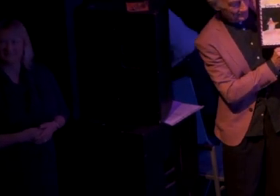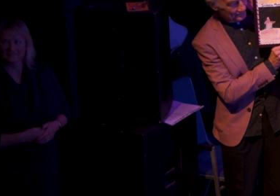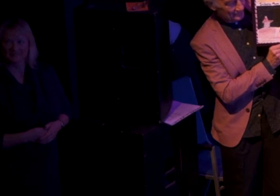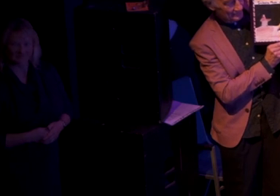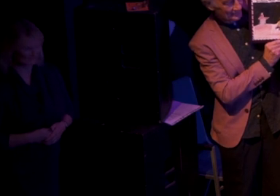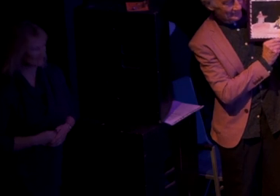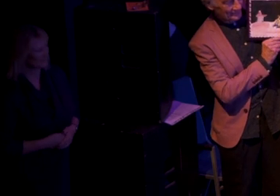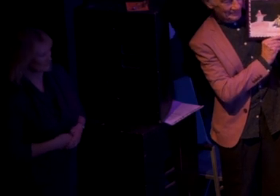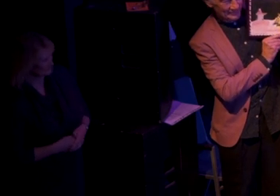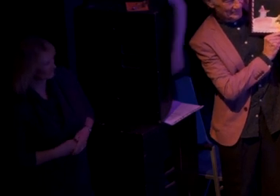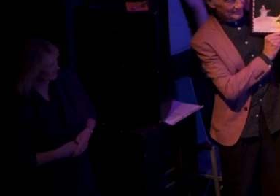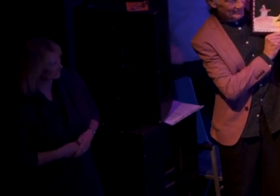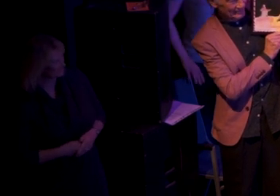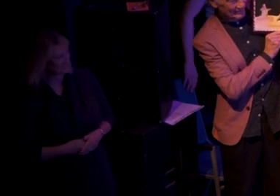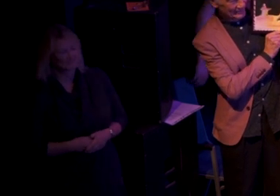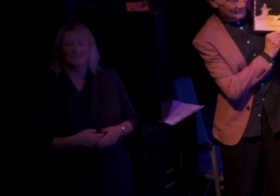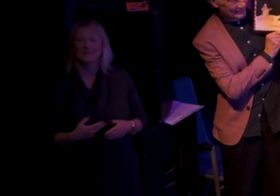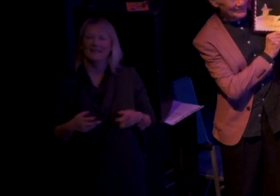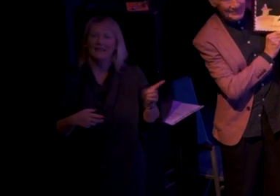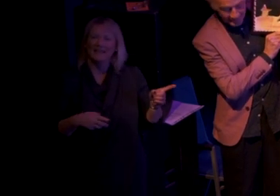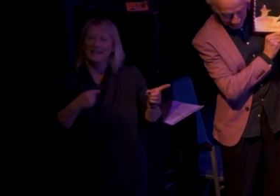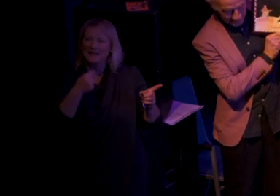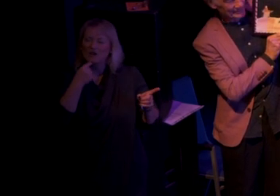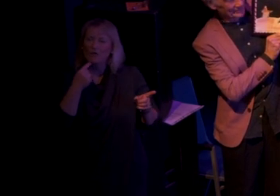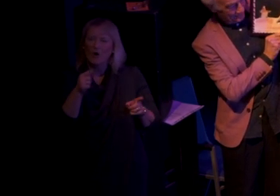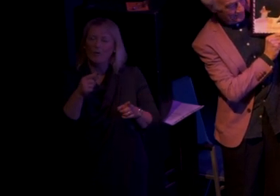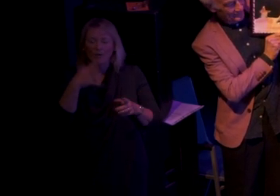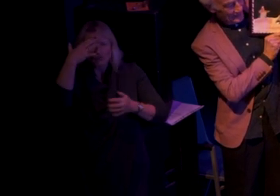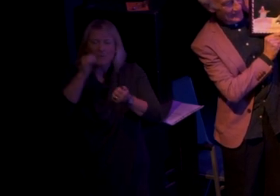And this is what they took on in Chennai in